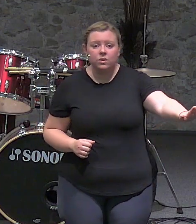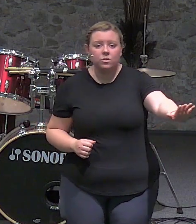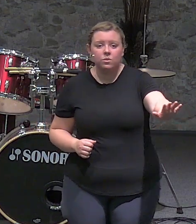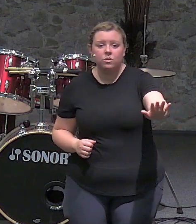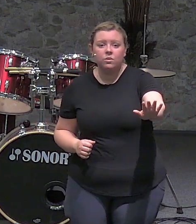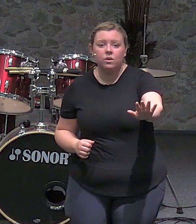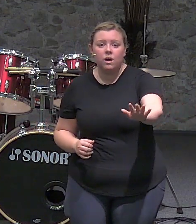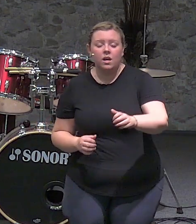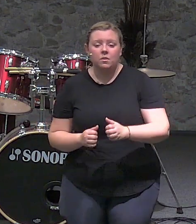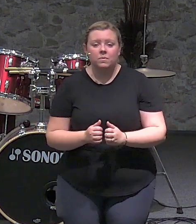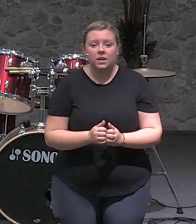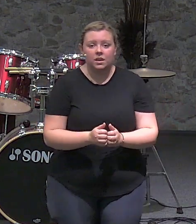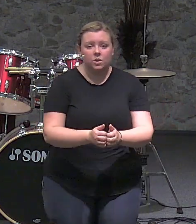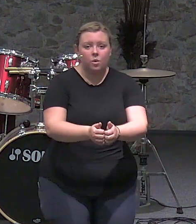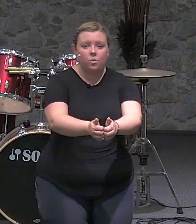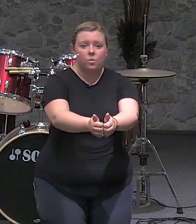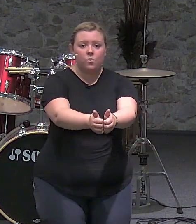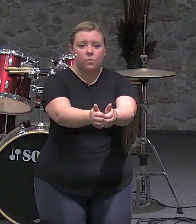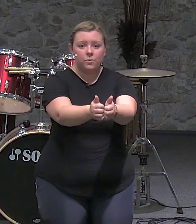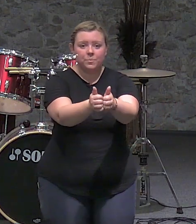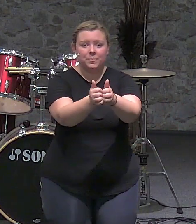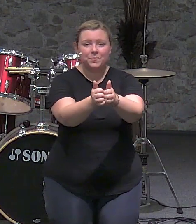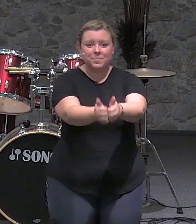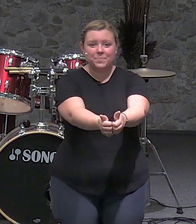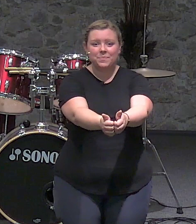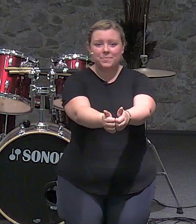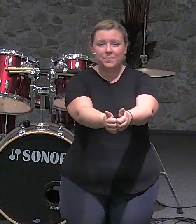Wherever you may go.